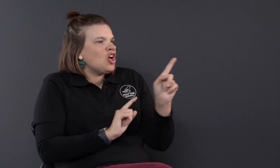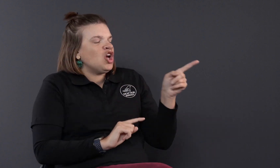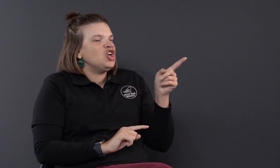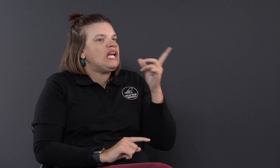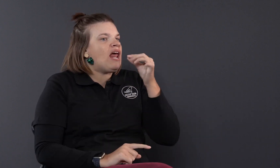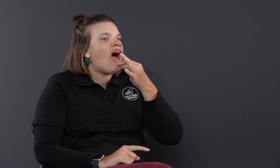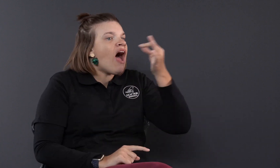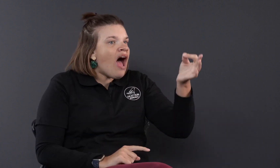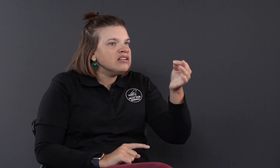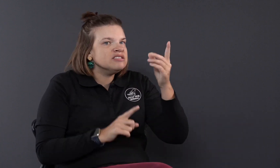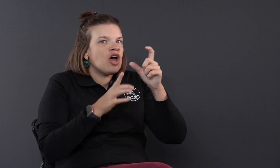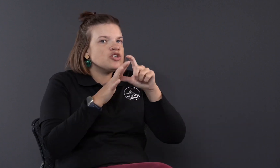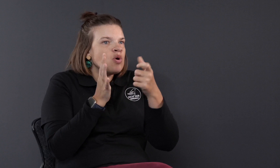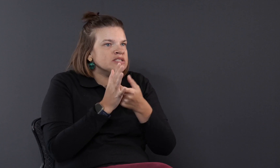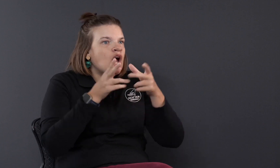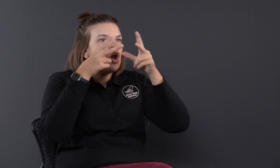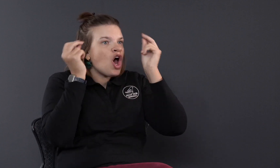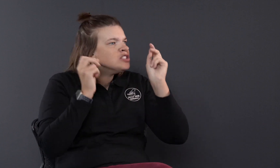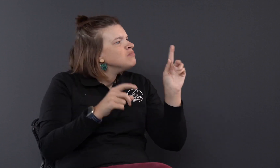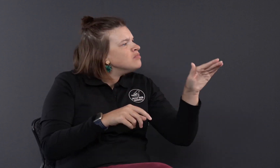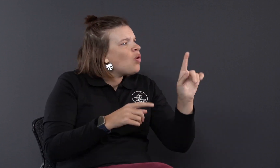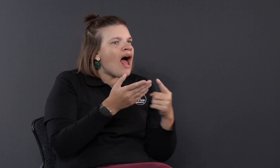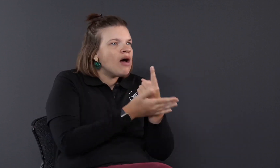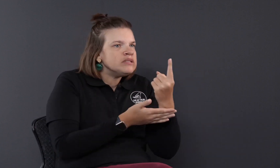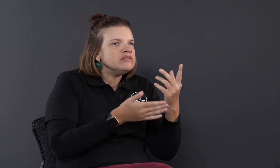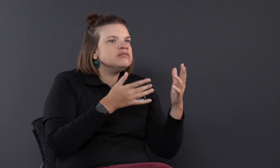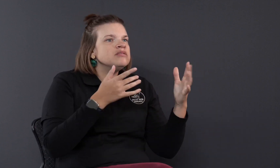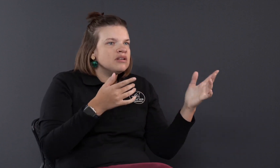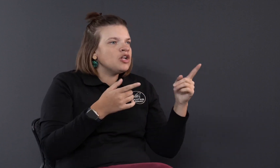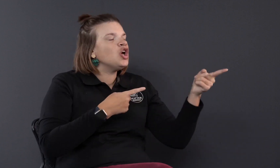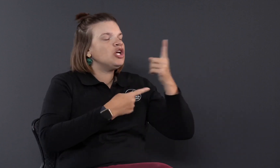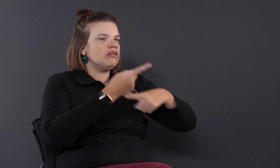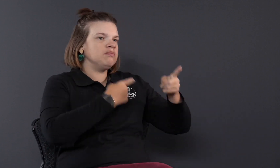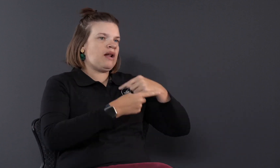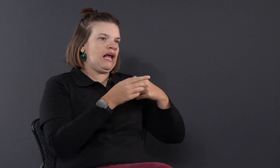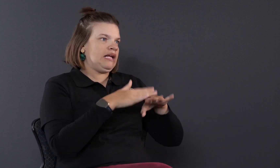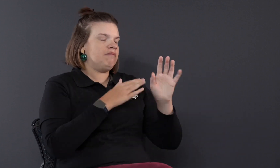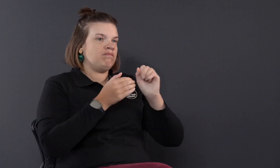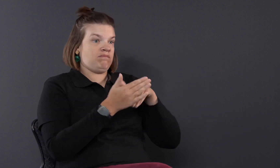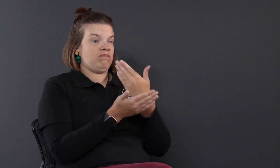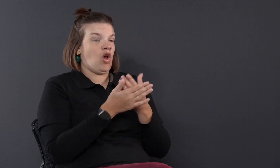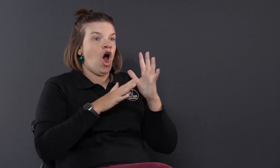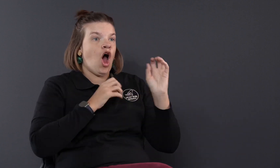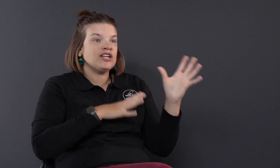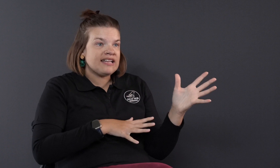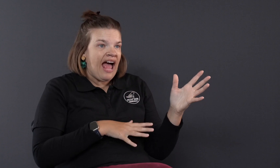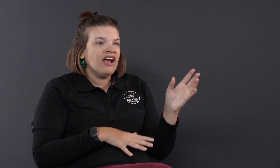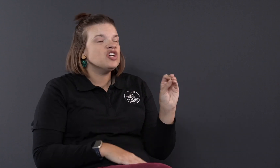quite a lot. She was able to ask the doctors and nurses what was happening and then translate it into Auslan. So although she was